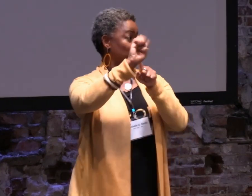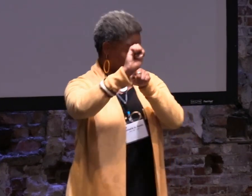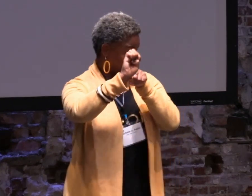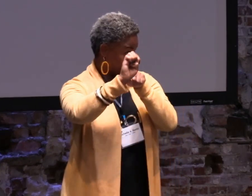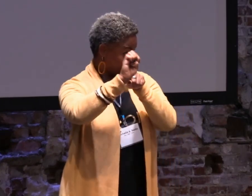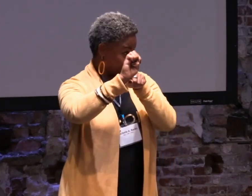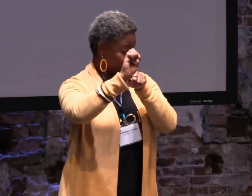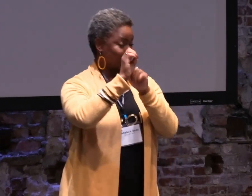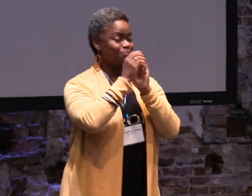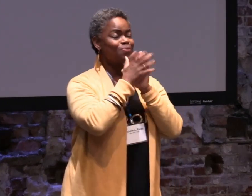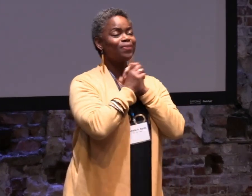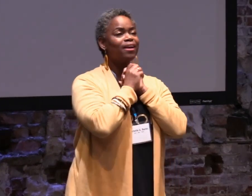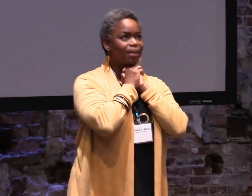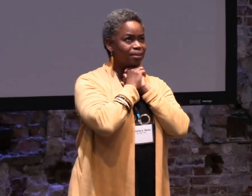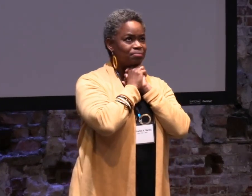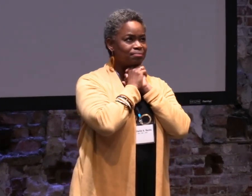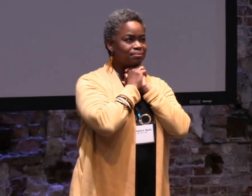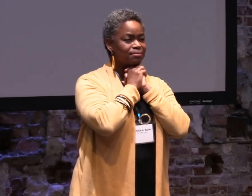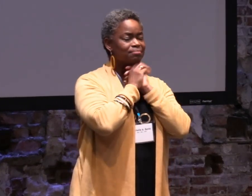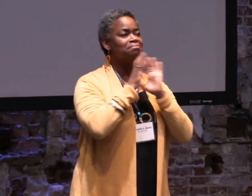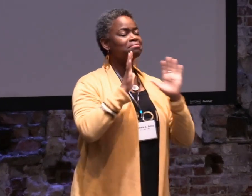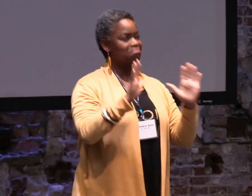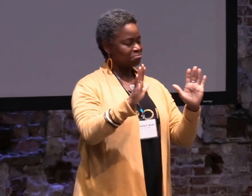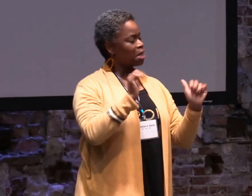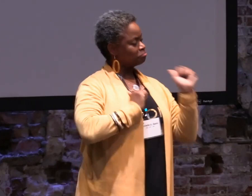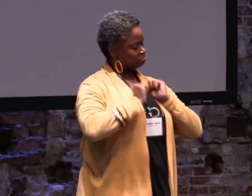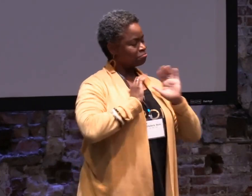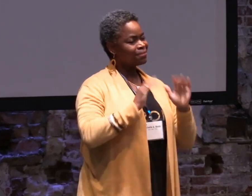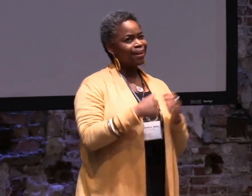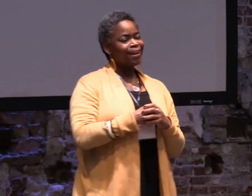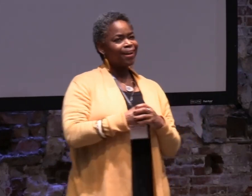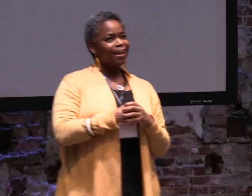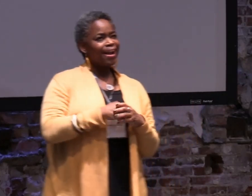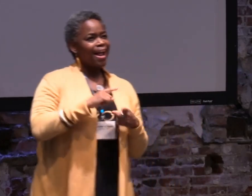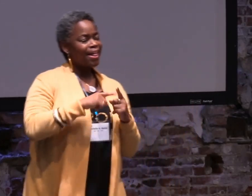I also produced a production about Toussaint Louverture.